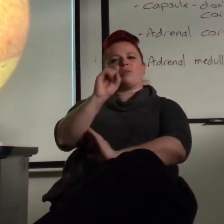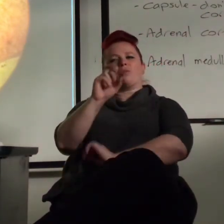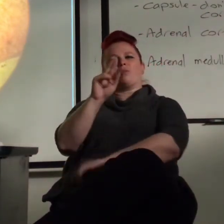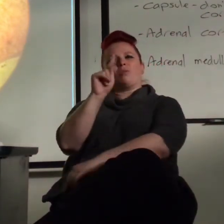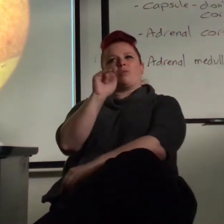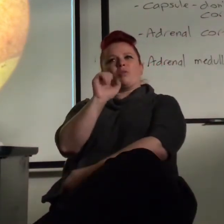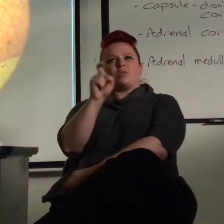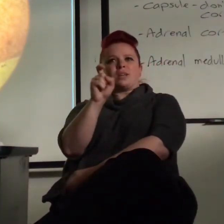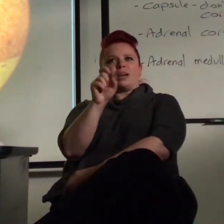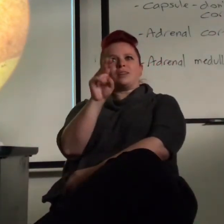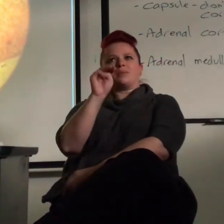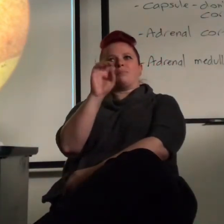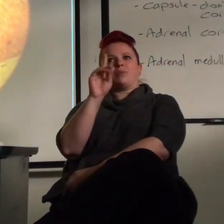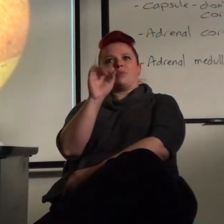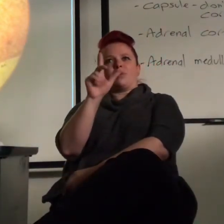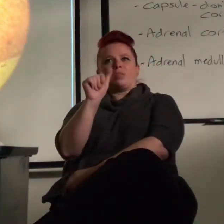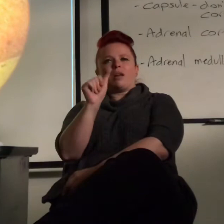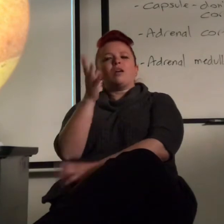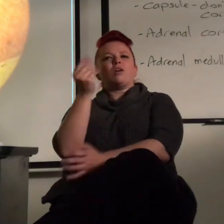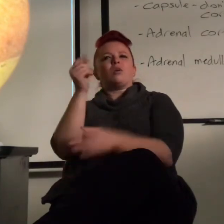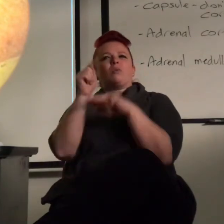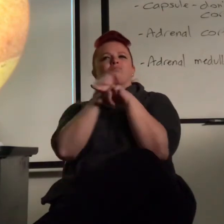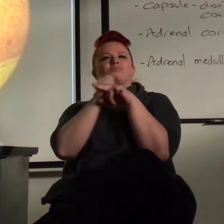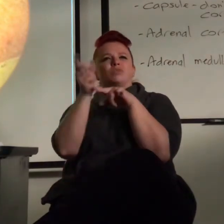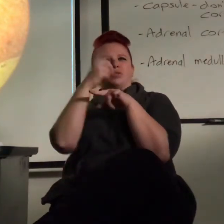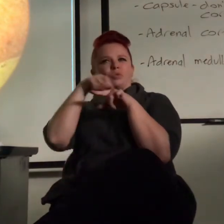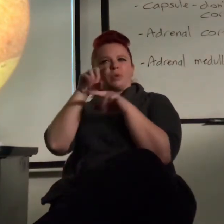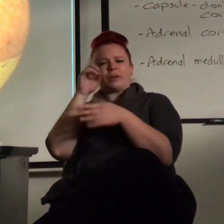medulla? Try to train your eye to see the subtle differences